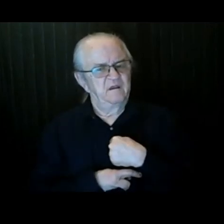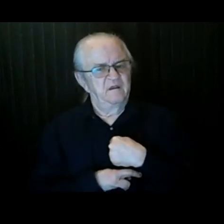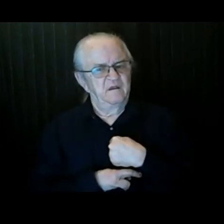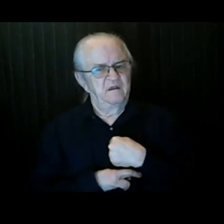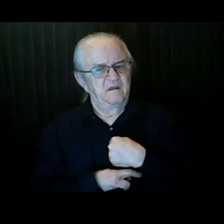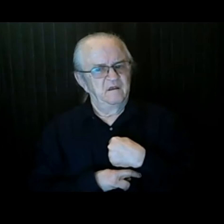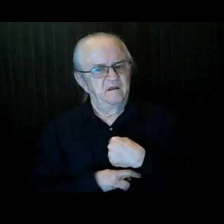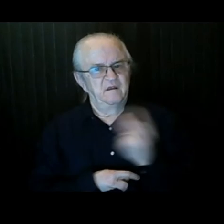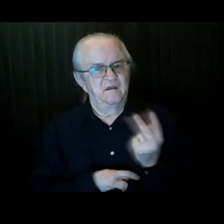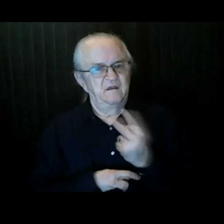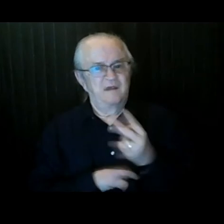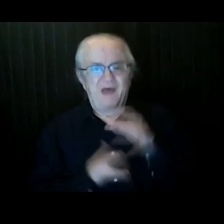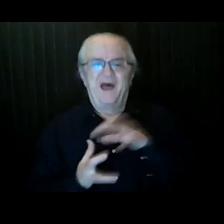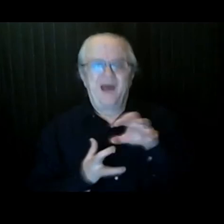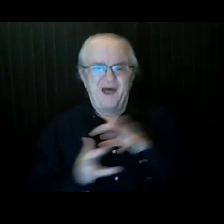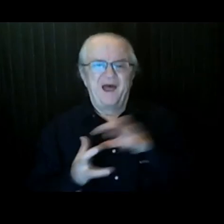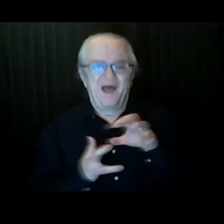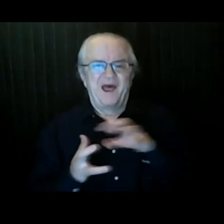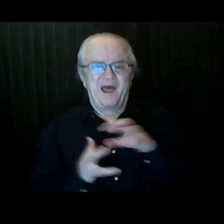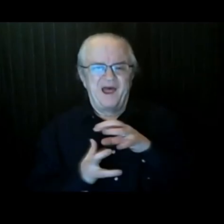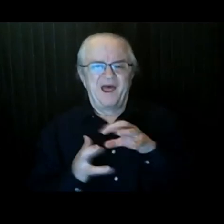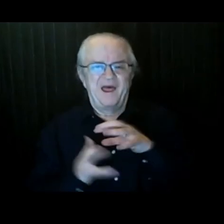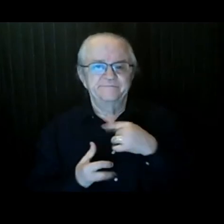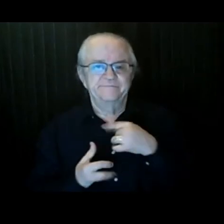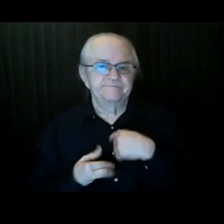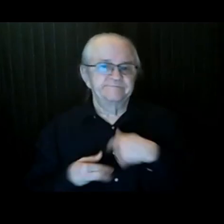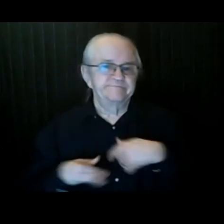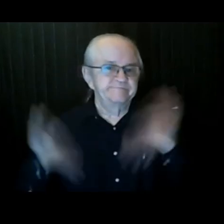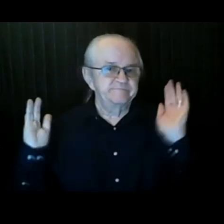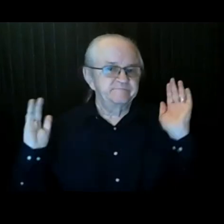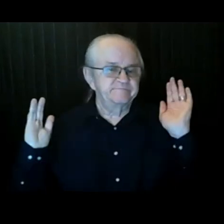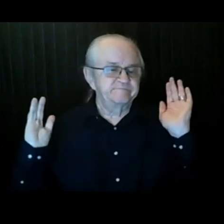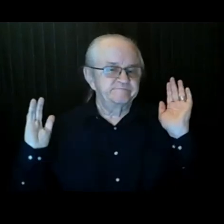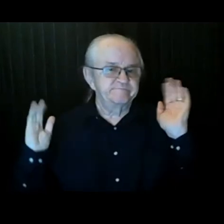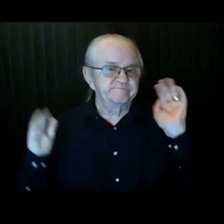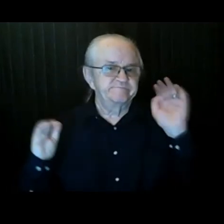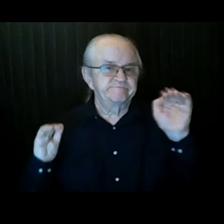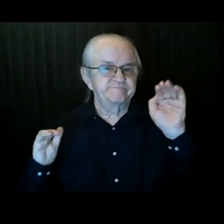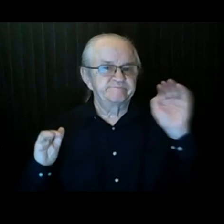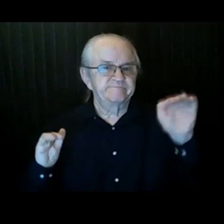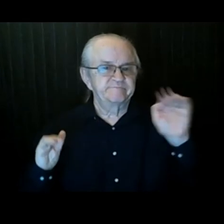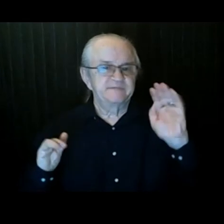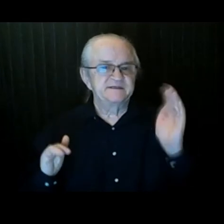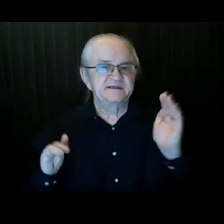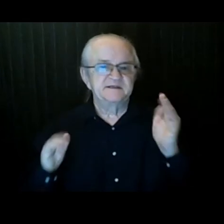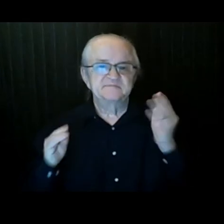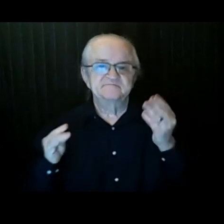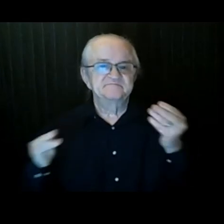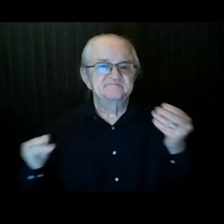And when they stopped laughing, I stopped asking about it. It seems that was something we left behind in Rhode